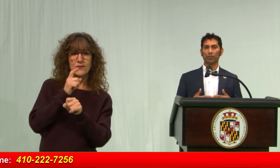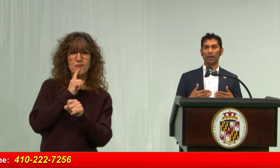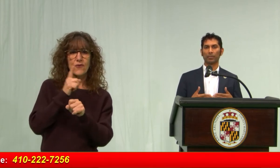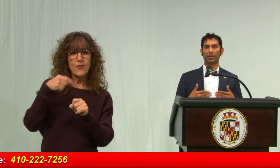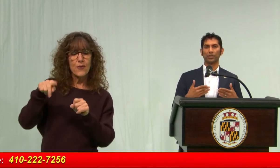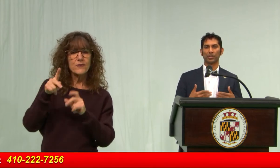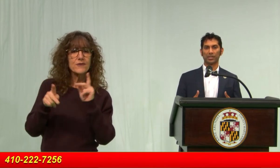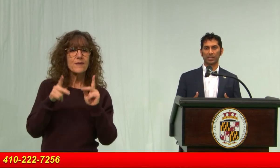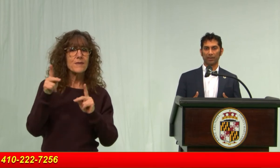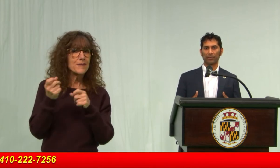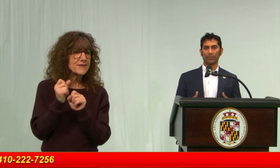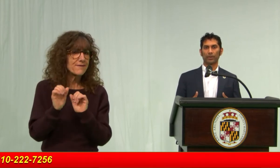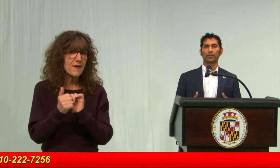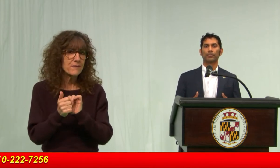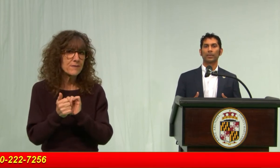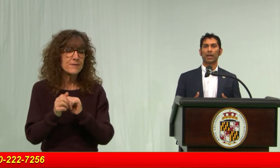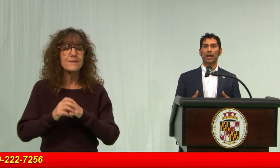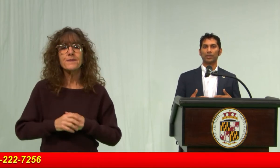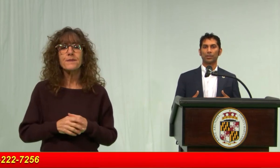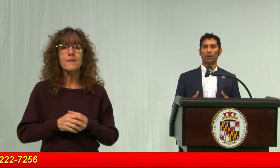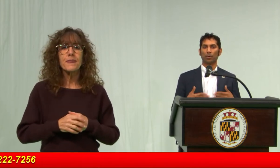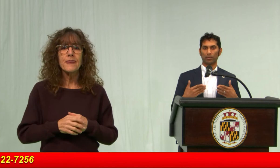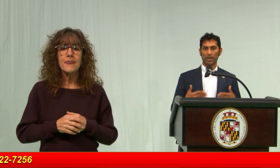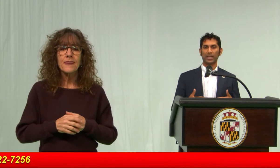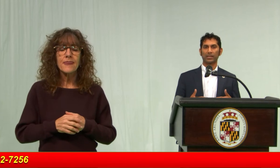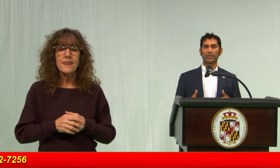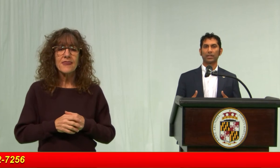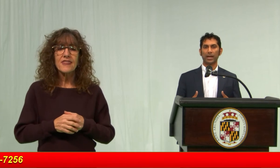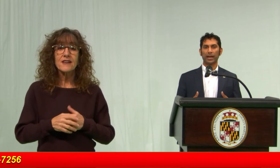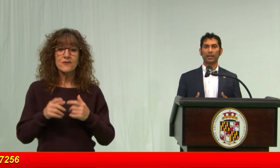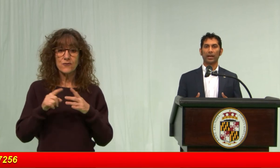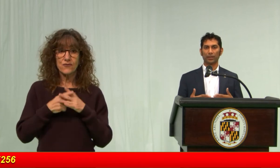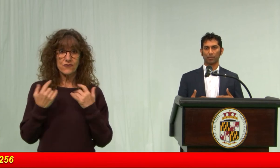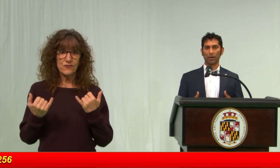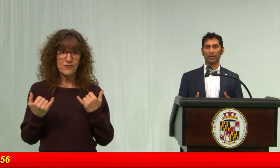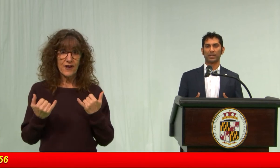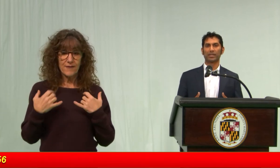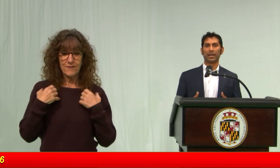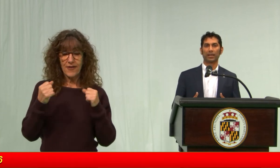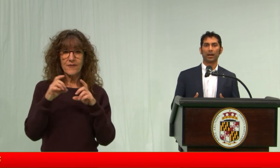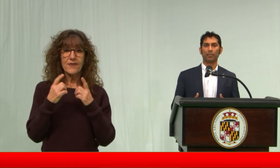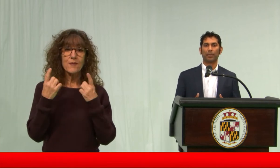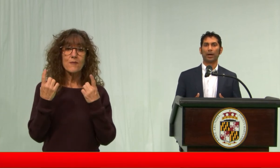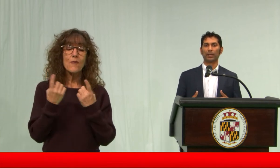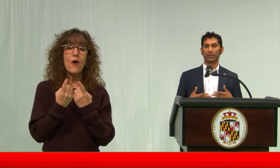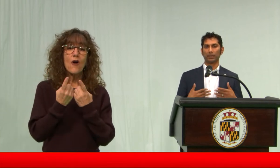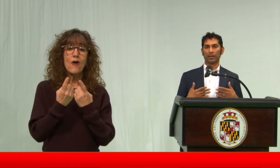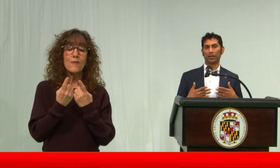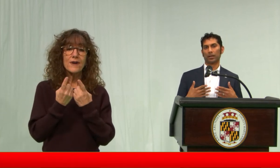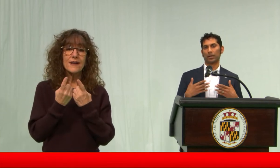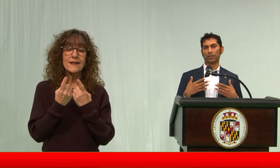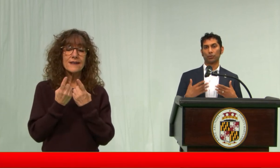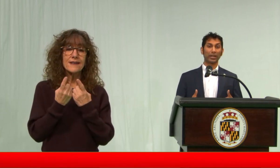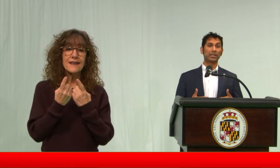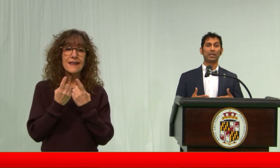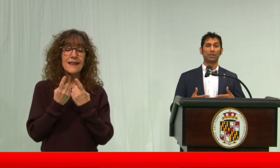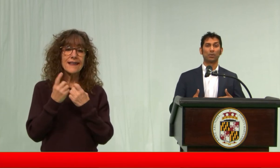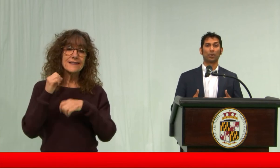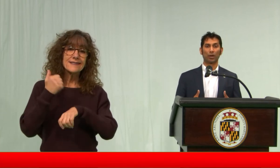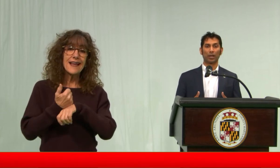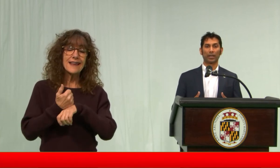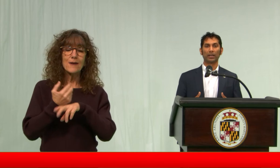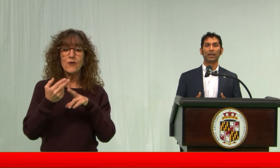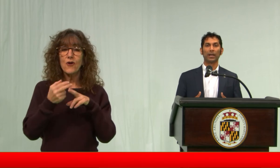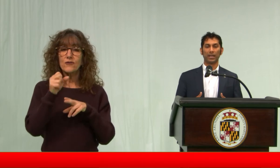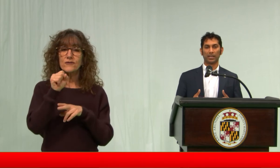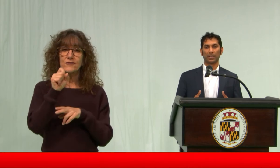keeping those populations safe? And so as of today, the Health Department is standing up a strike team is what